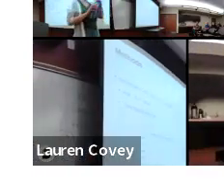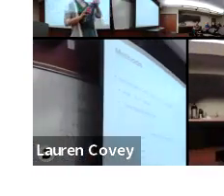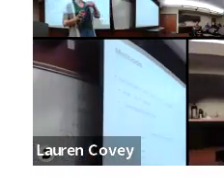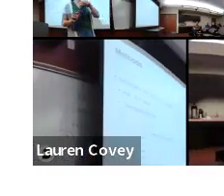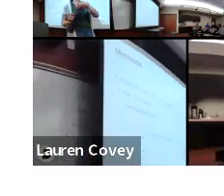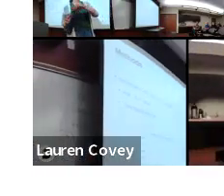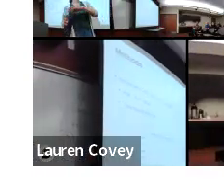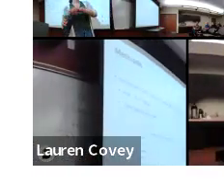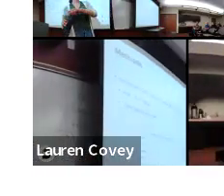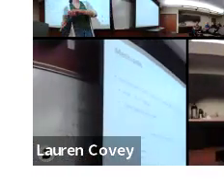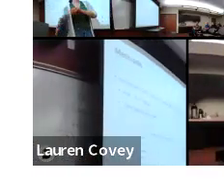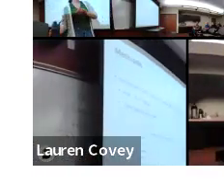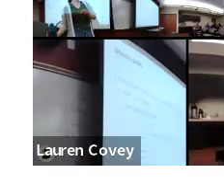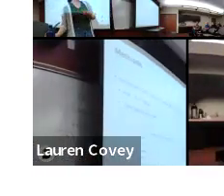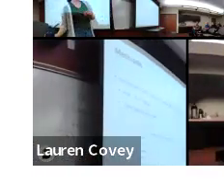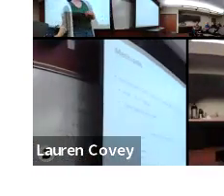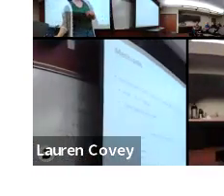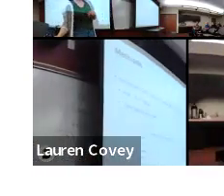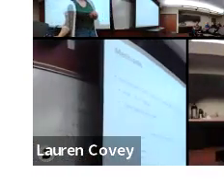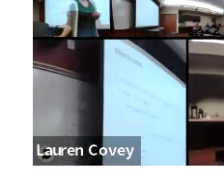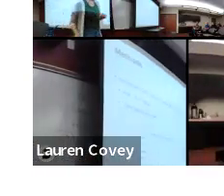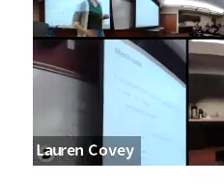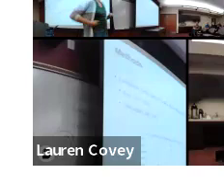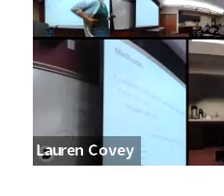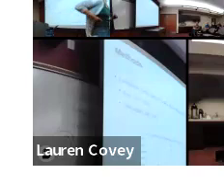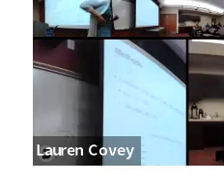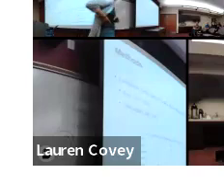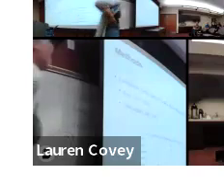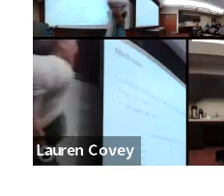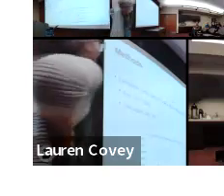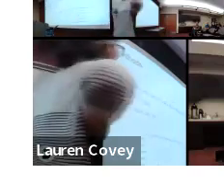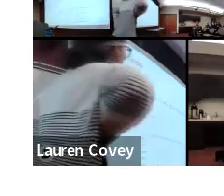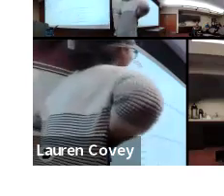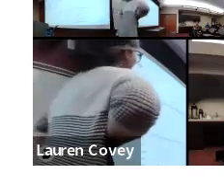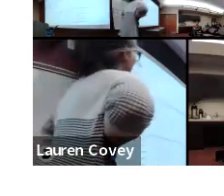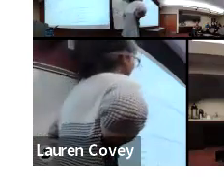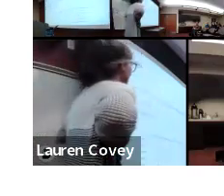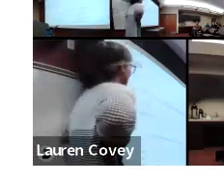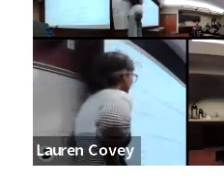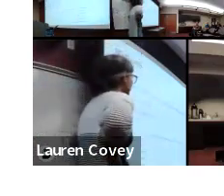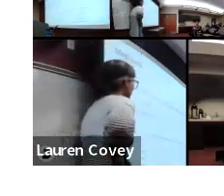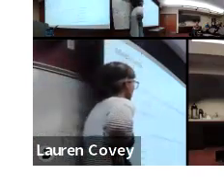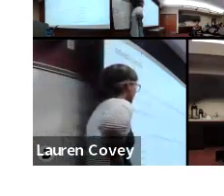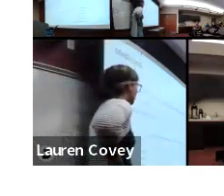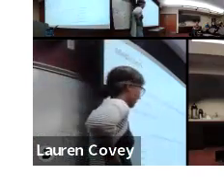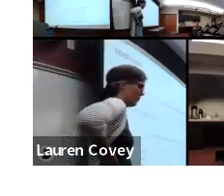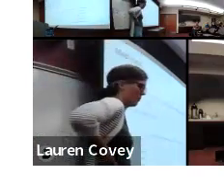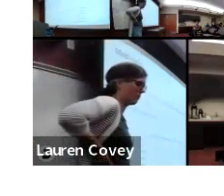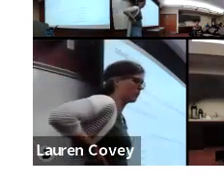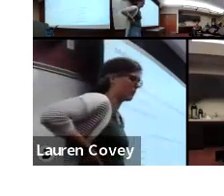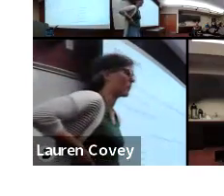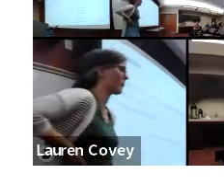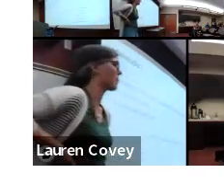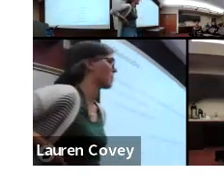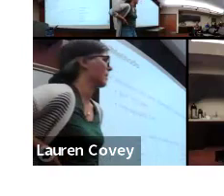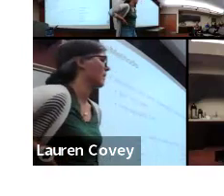in, like, more spontaneous interaction, if you're interested in looking at that, since it's like narrative task, like, I get the idea, but